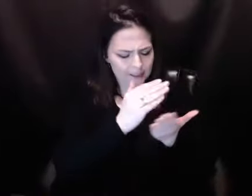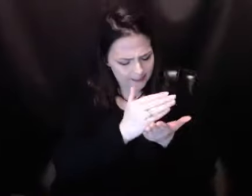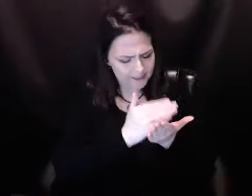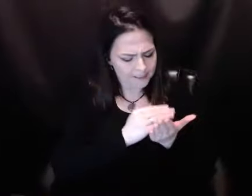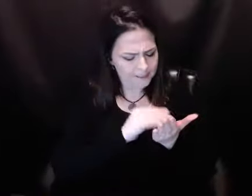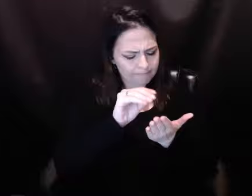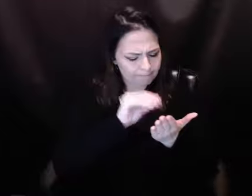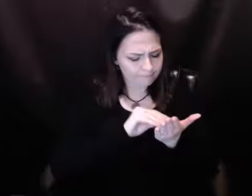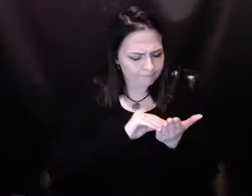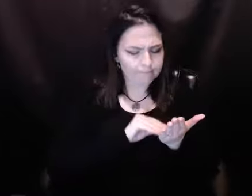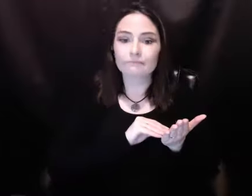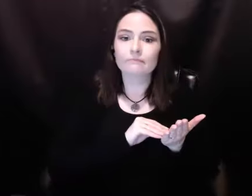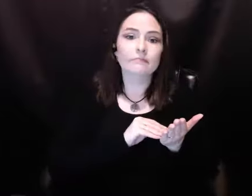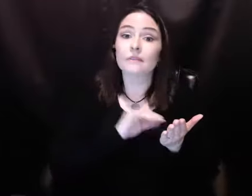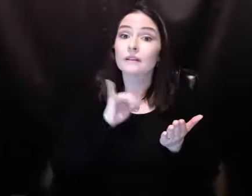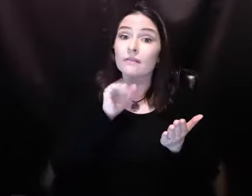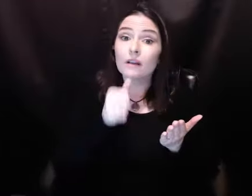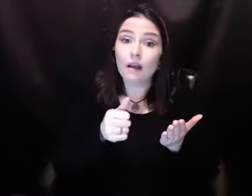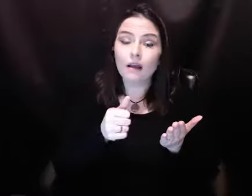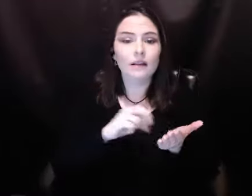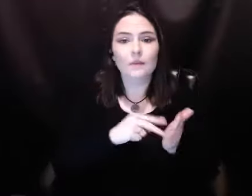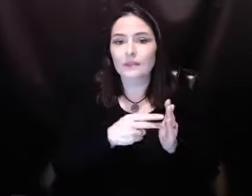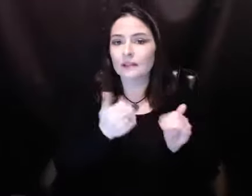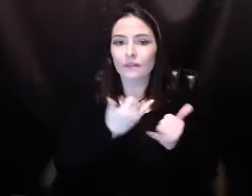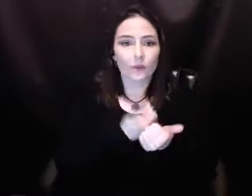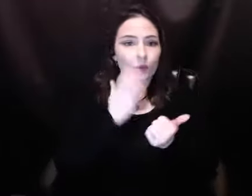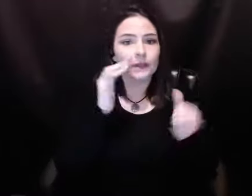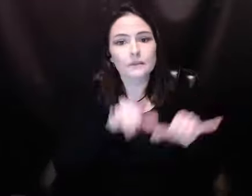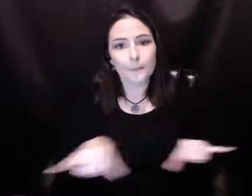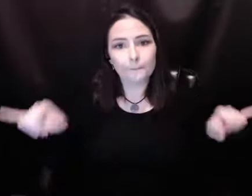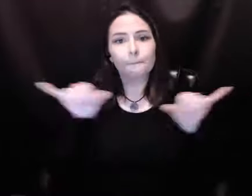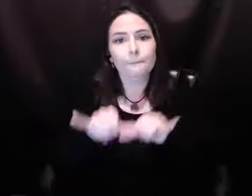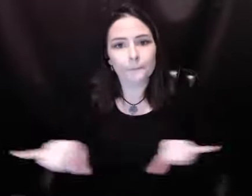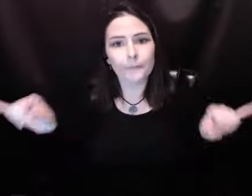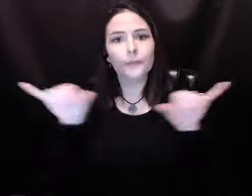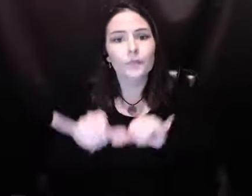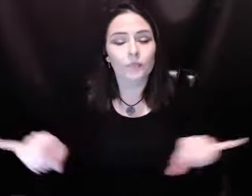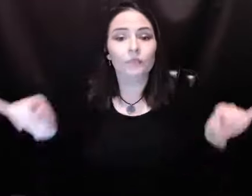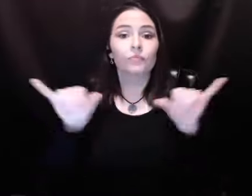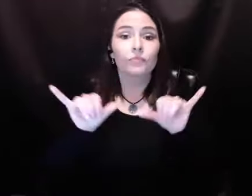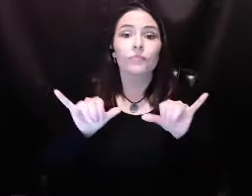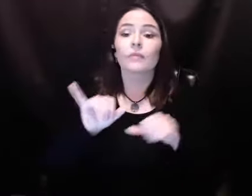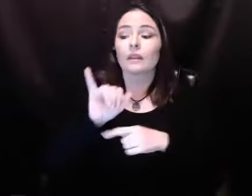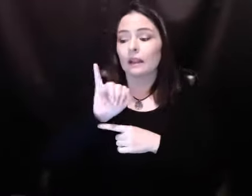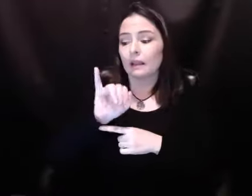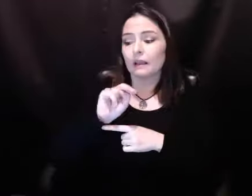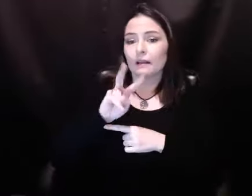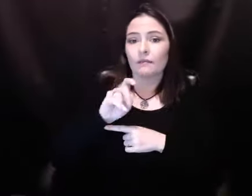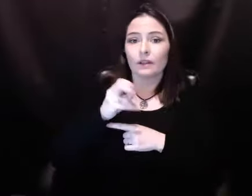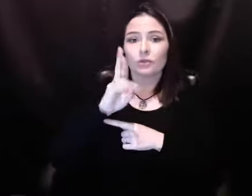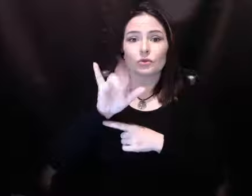is a start. The word searching told me that it's going to take some reflection into my past. The